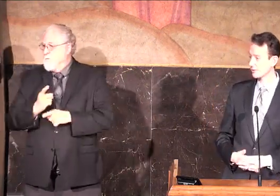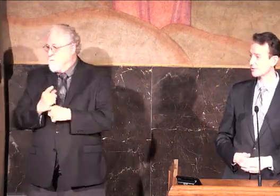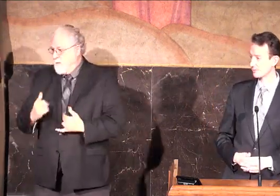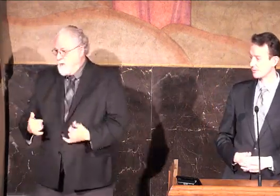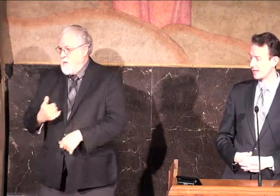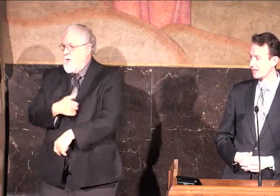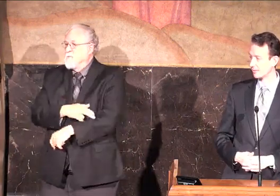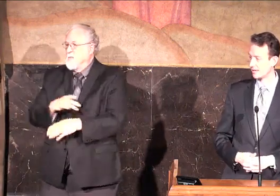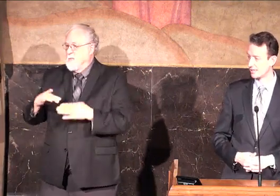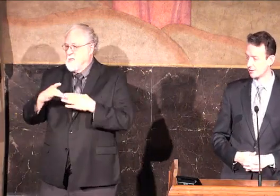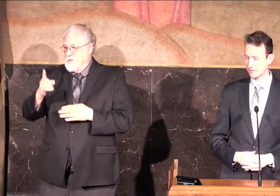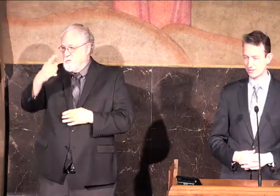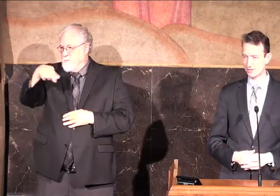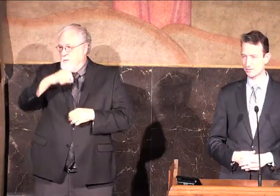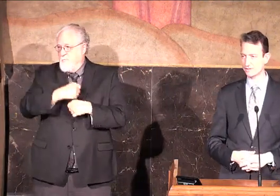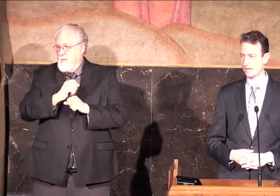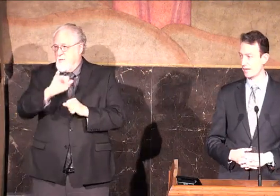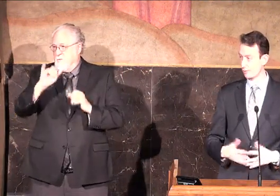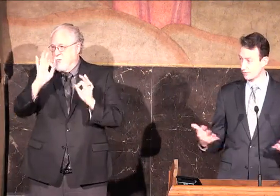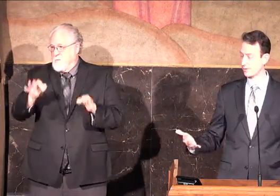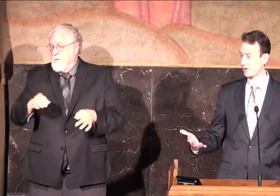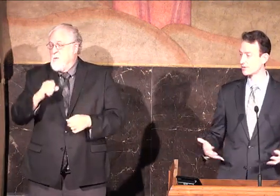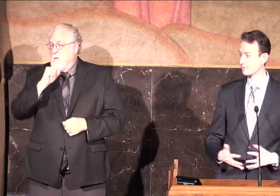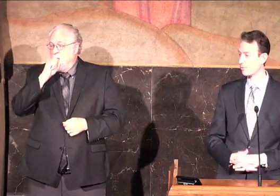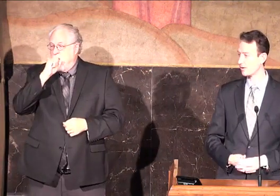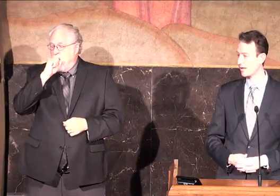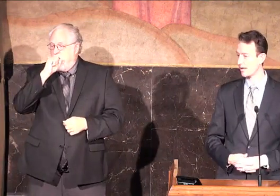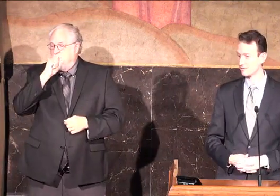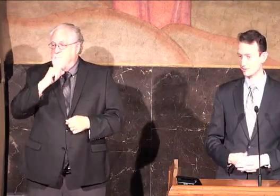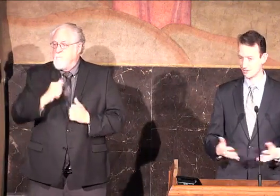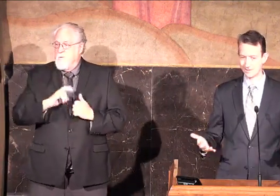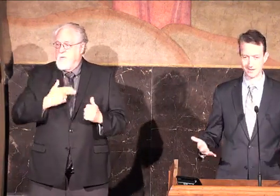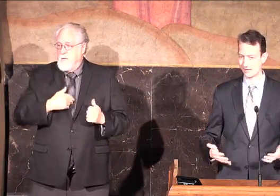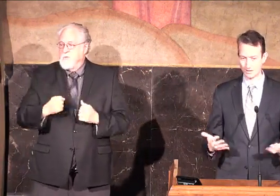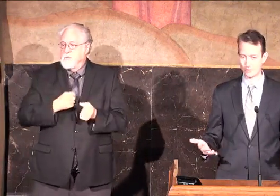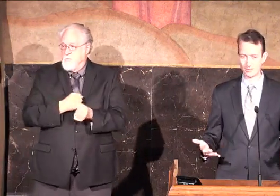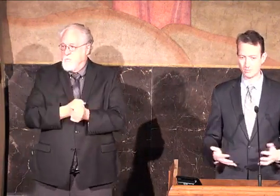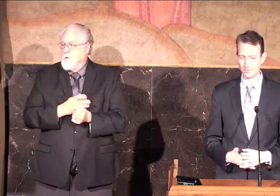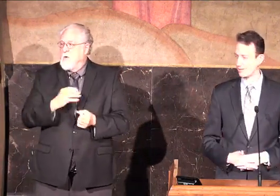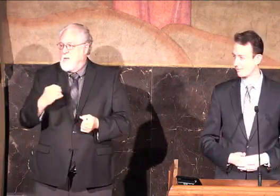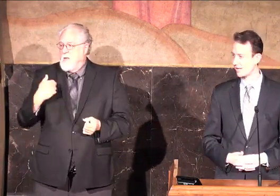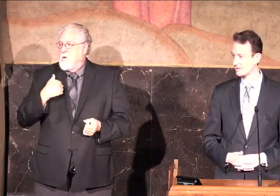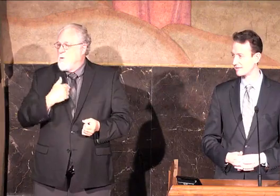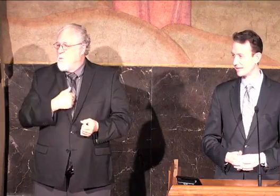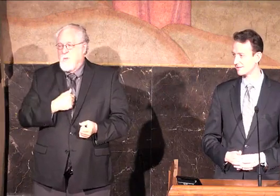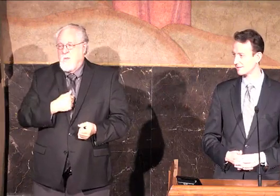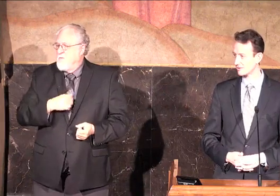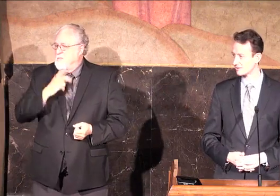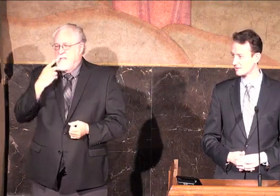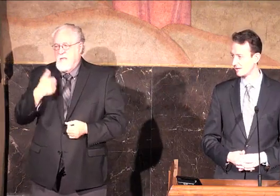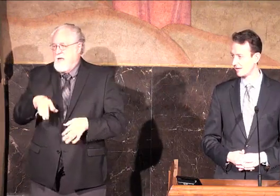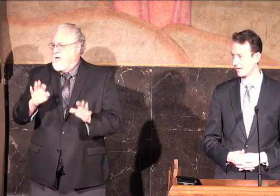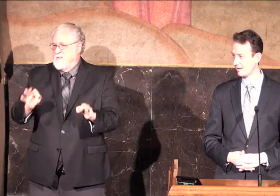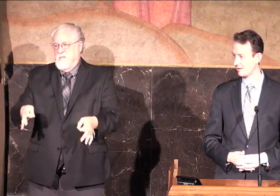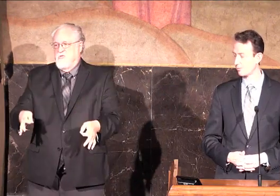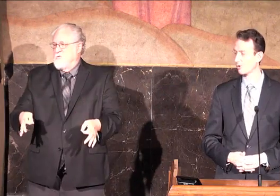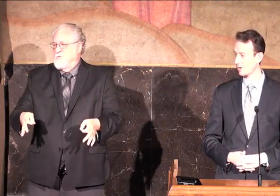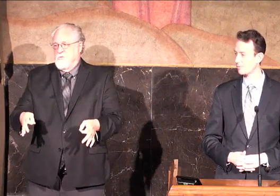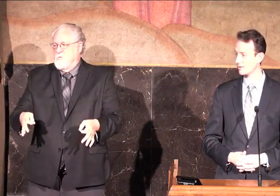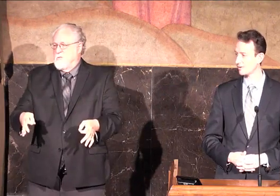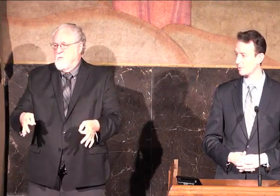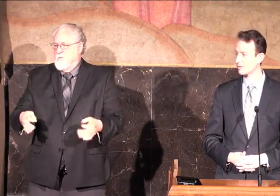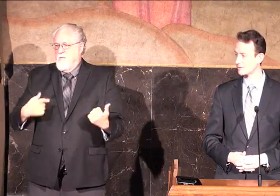hospital leadership are making those decisions with our support, and certainly we have not seen any decisions that